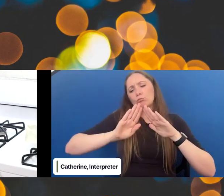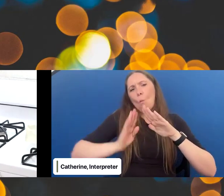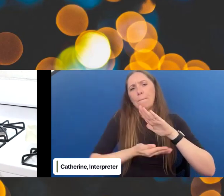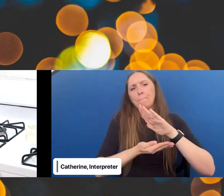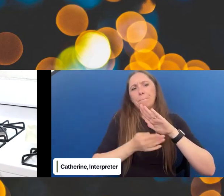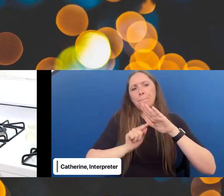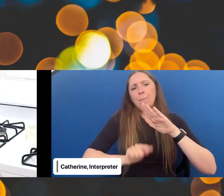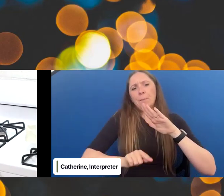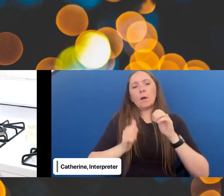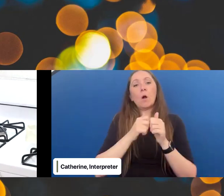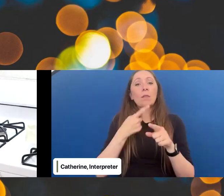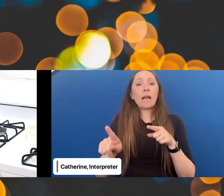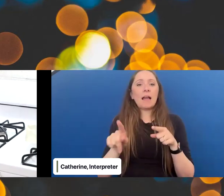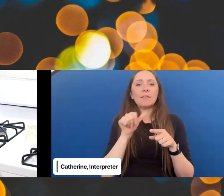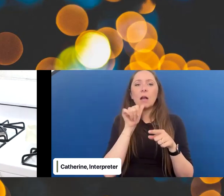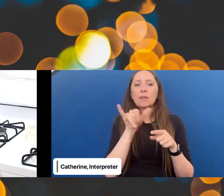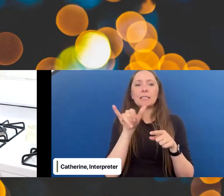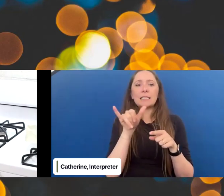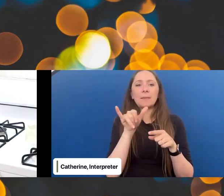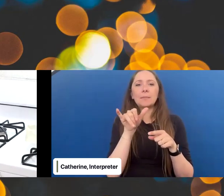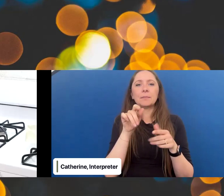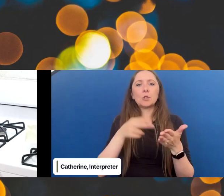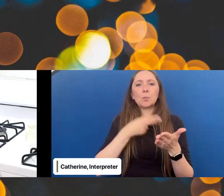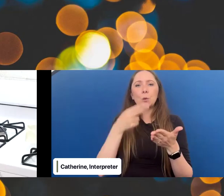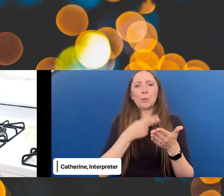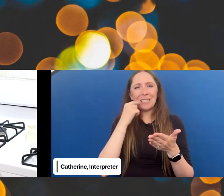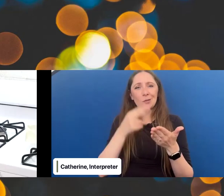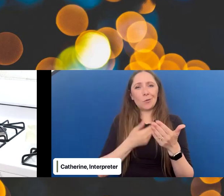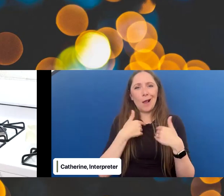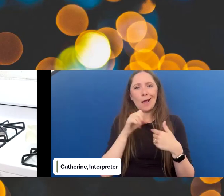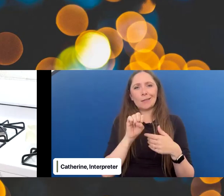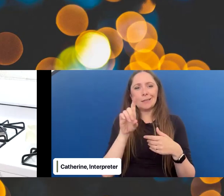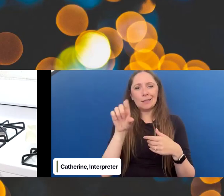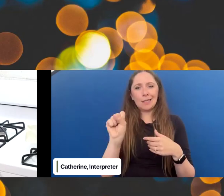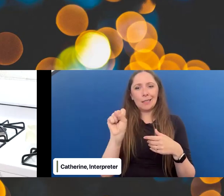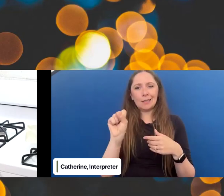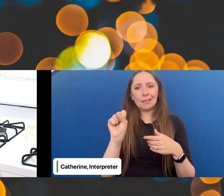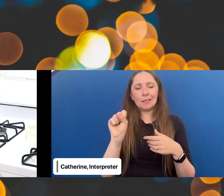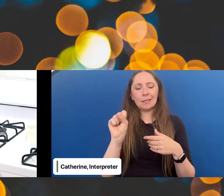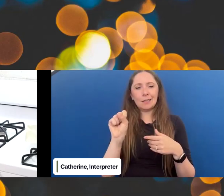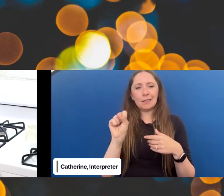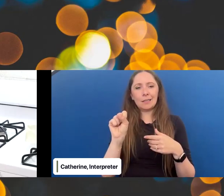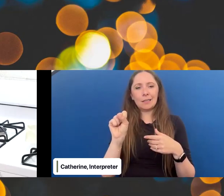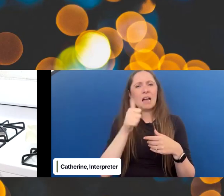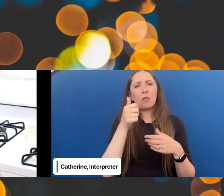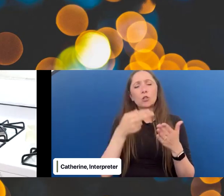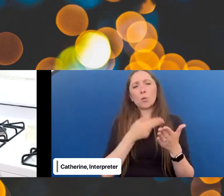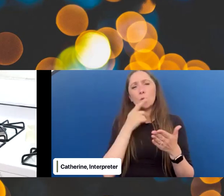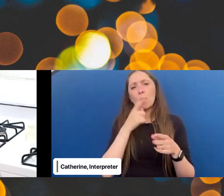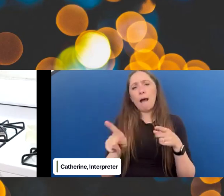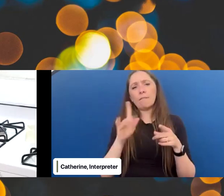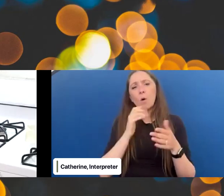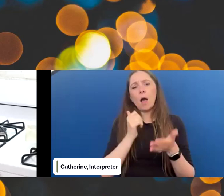a knife, not with the same spoon because there's going to be seeds on it, just with another spoon. And that's going to help it pass through.